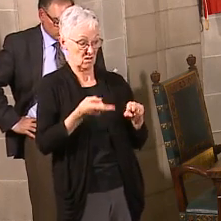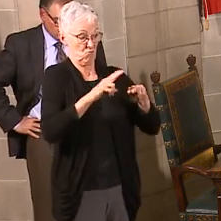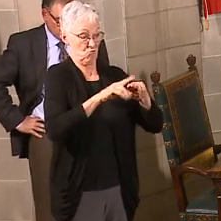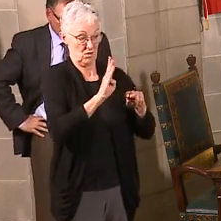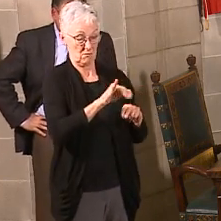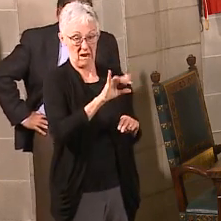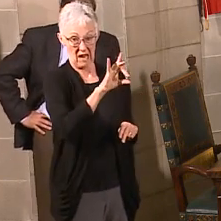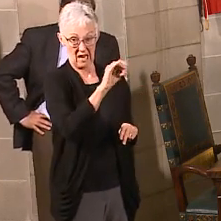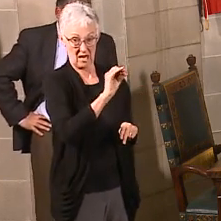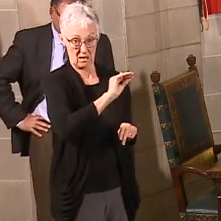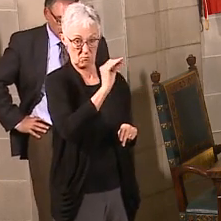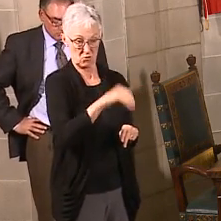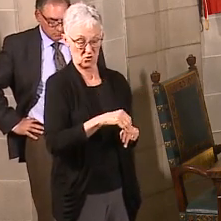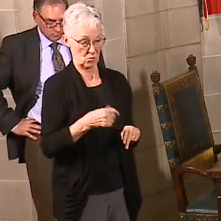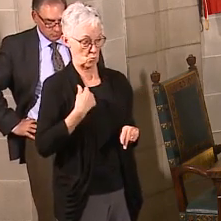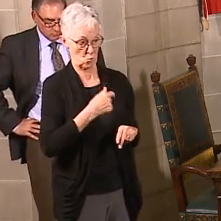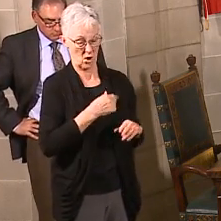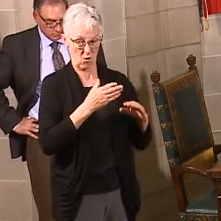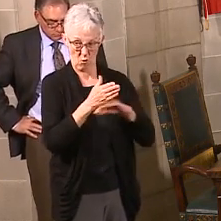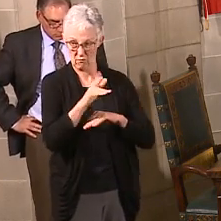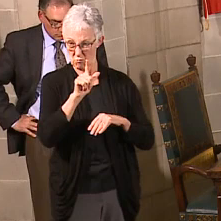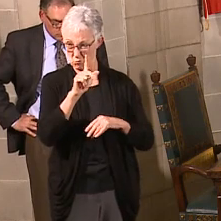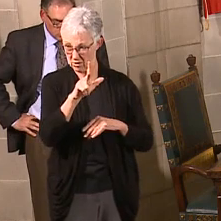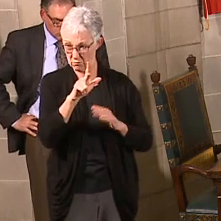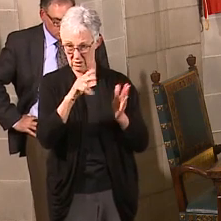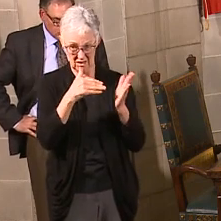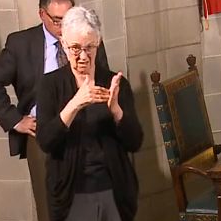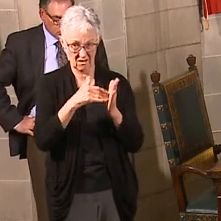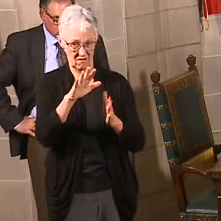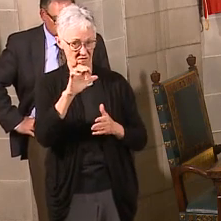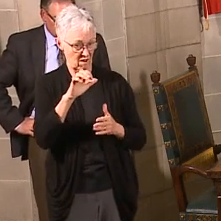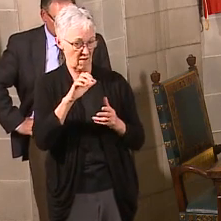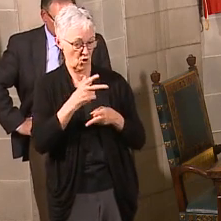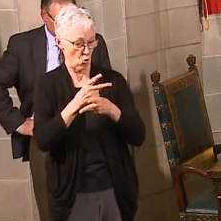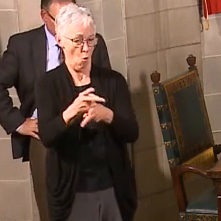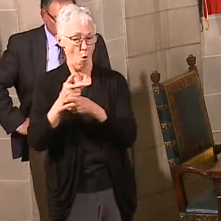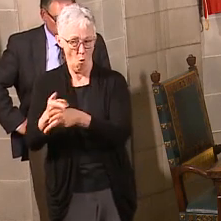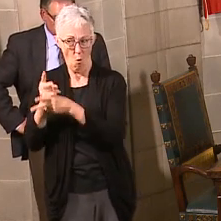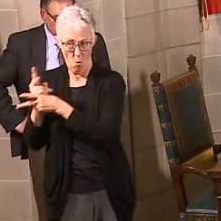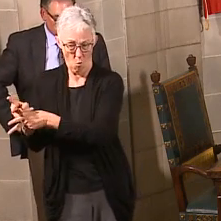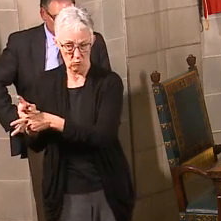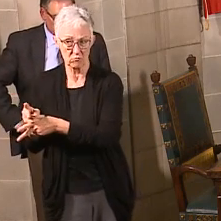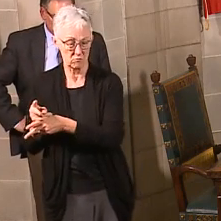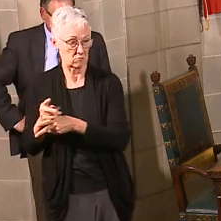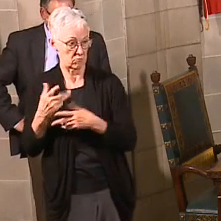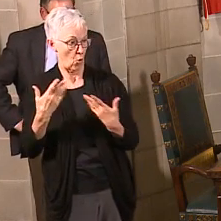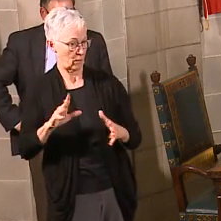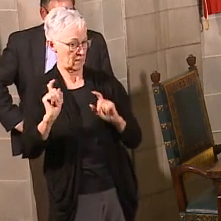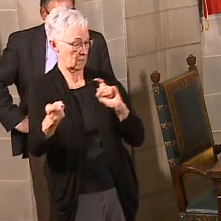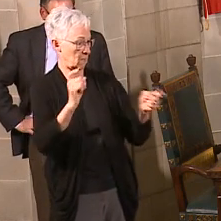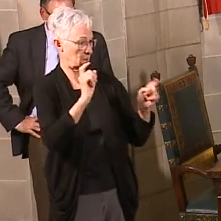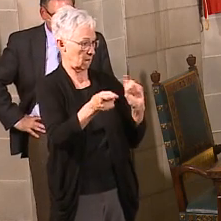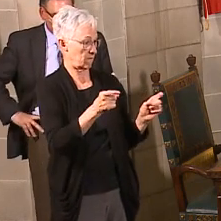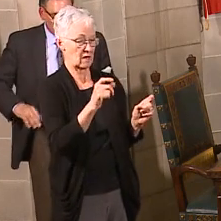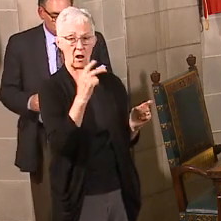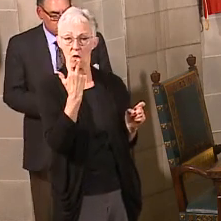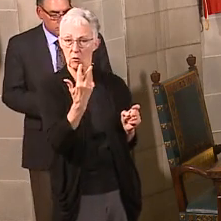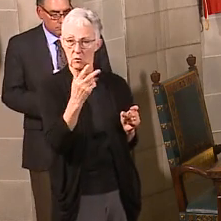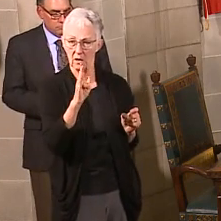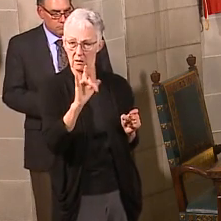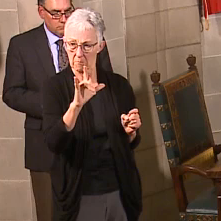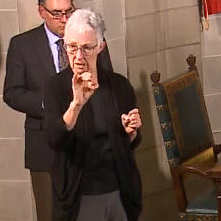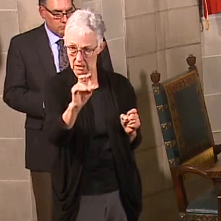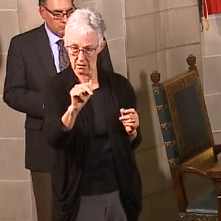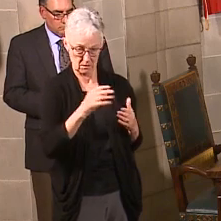Over 23,500 loans have been processed through the SBA, and $3 billion have been loaned out to